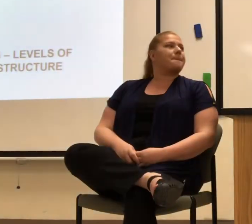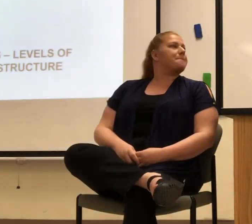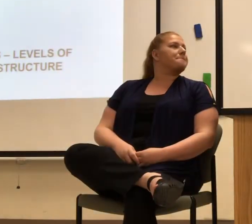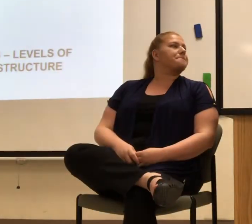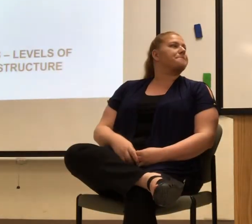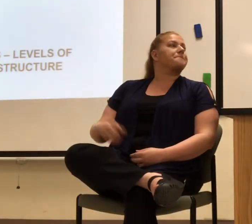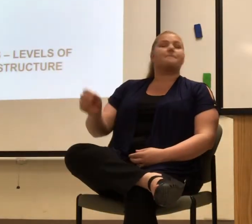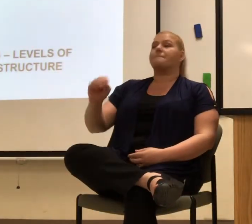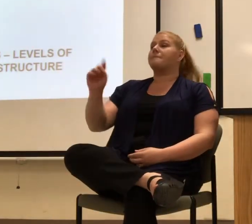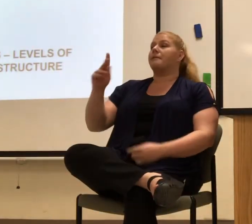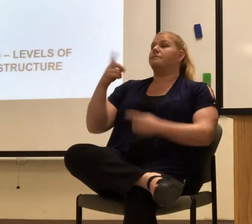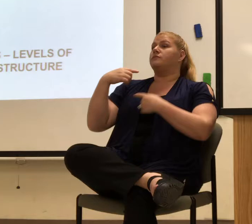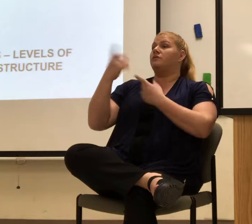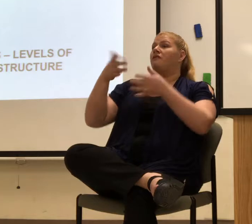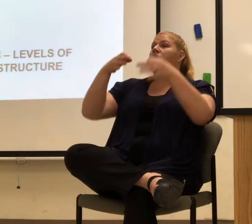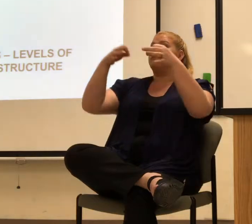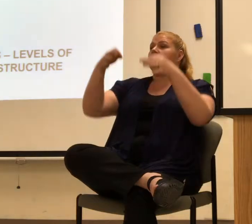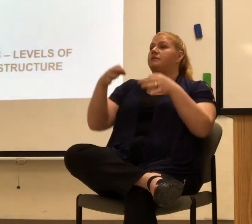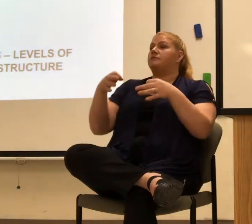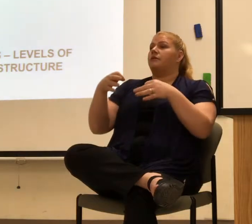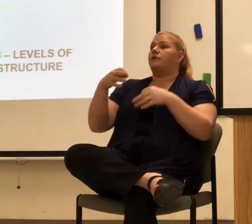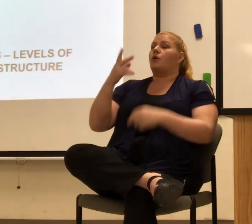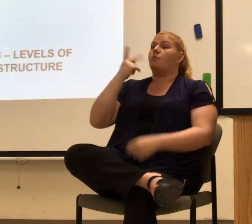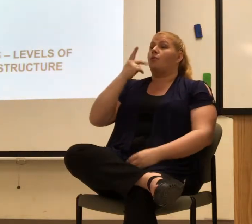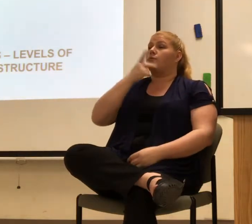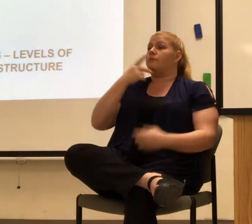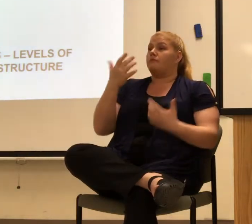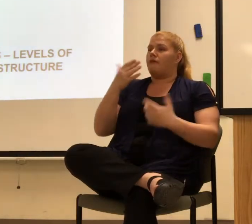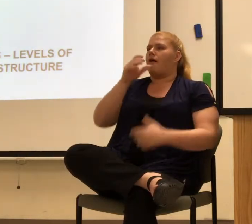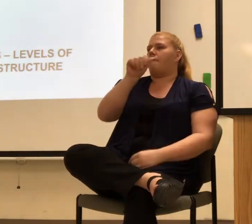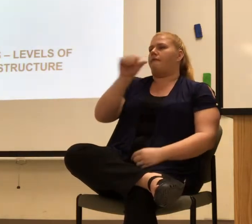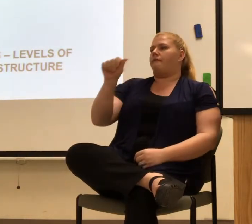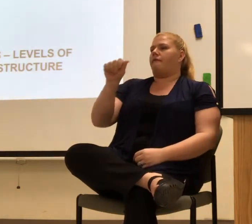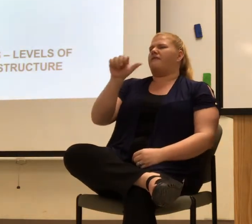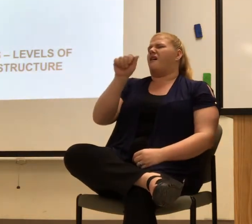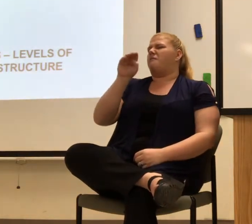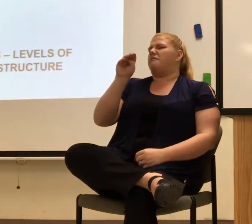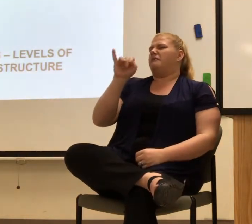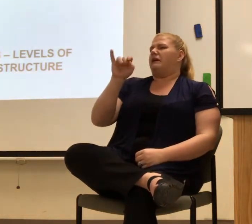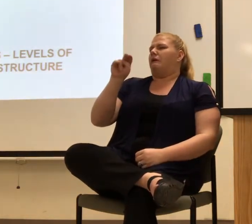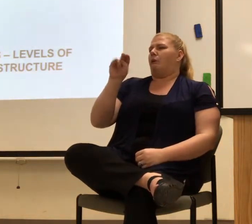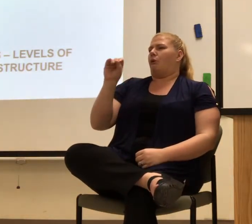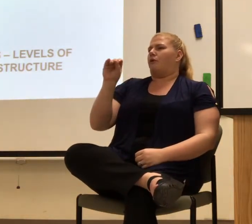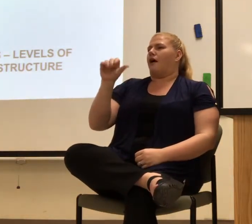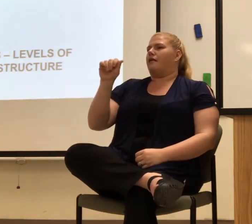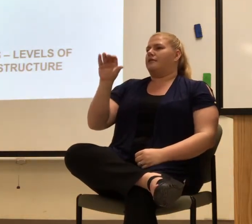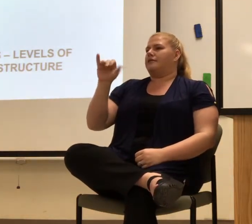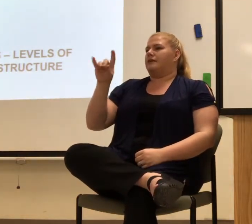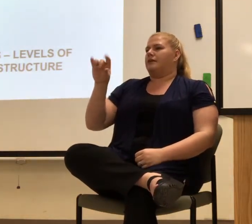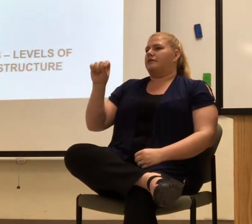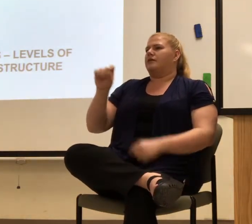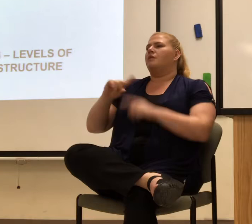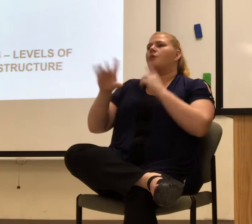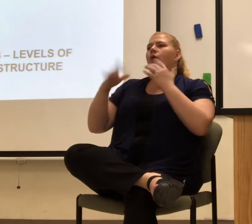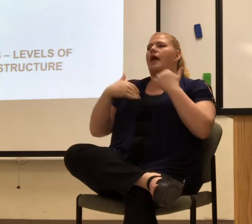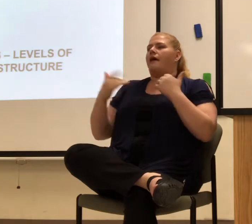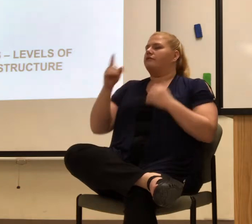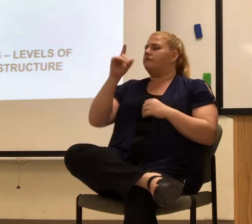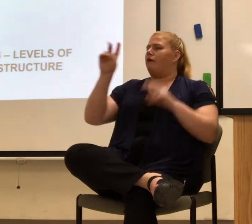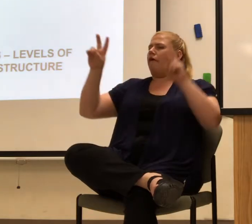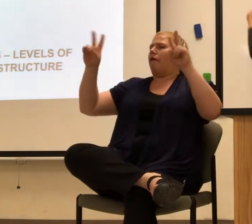All right, so all we defined so far with proteins was amino acids, but there's something called levels of